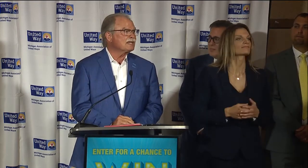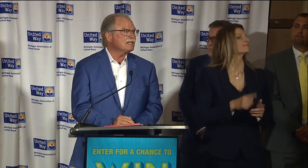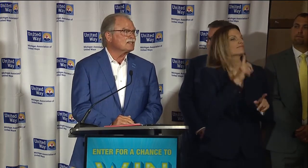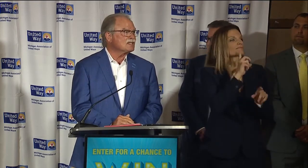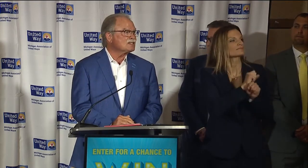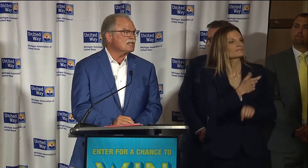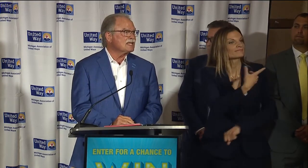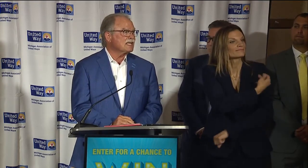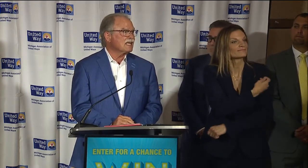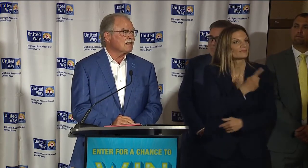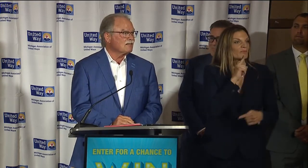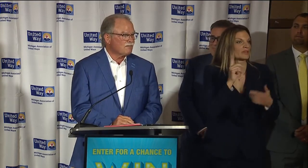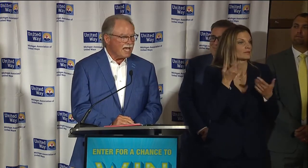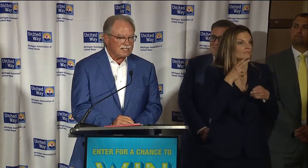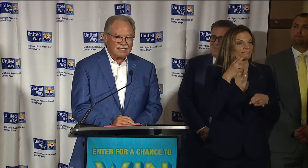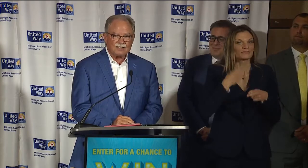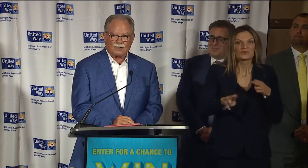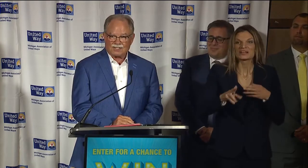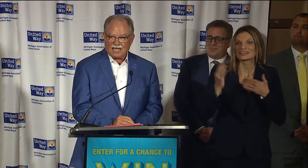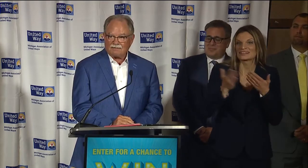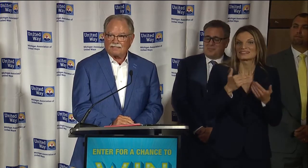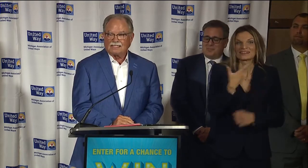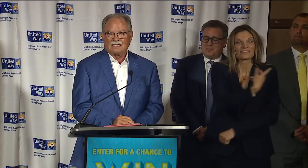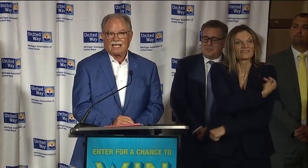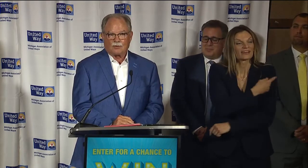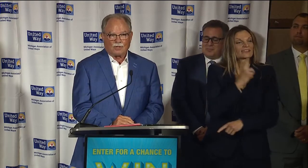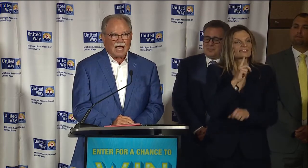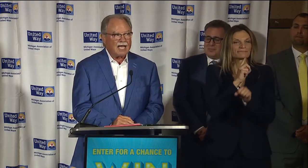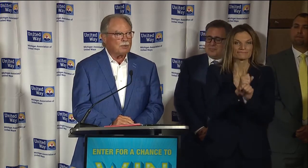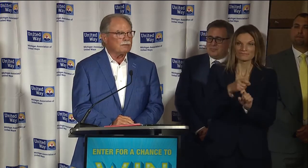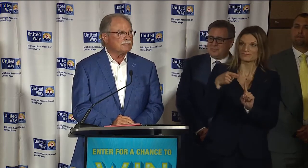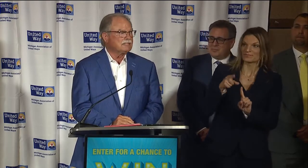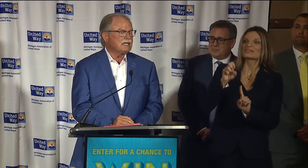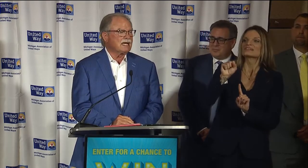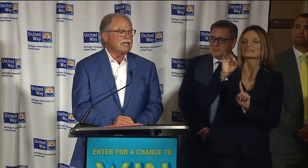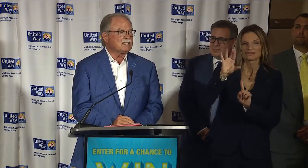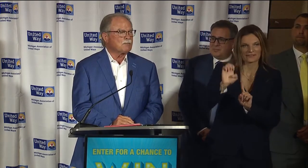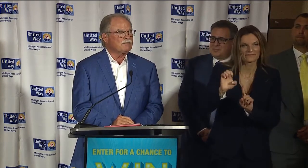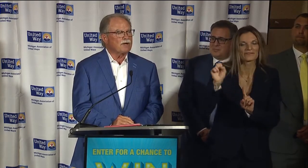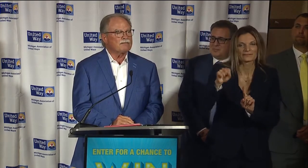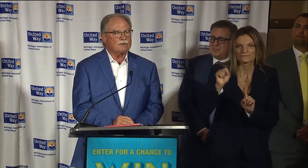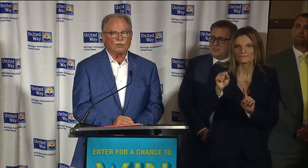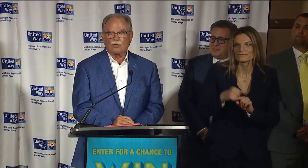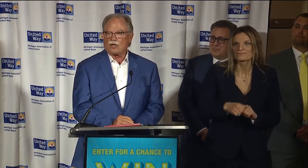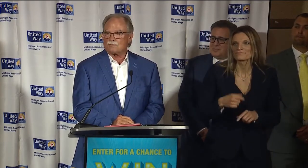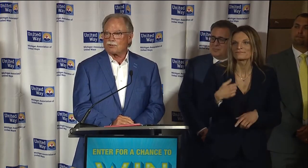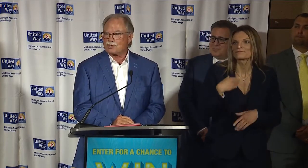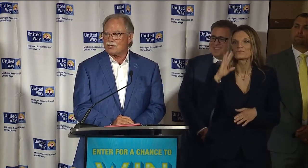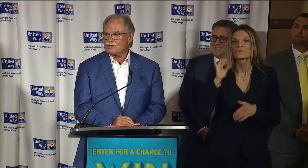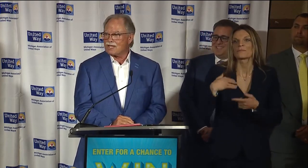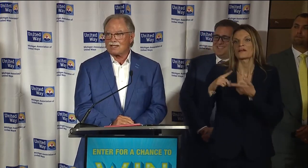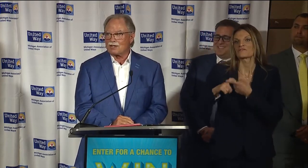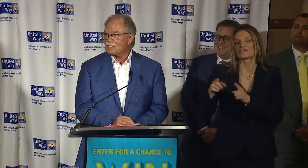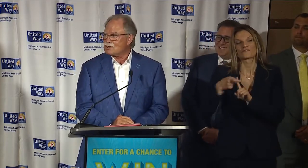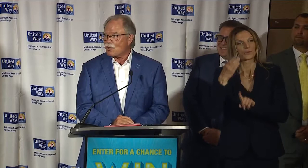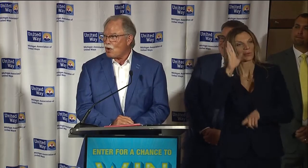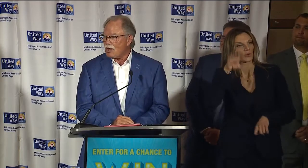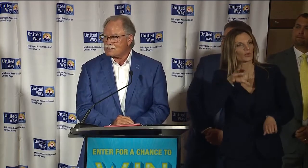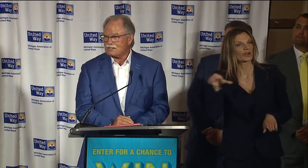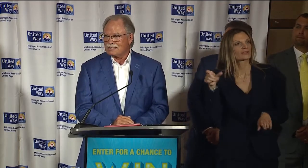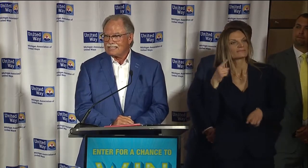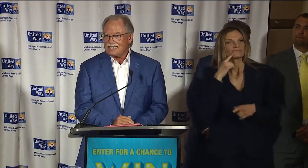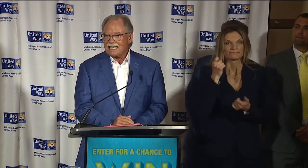it's quick, it's easy, the vaccines are safe and reliable. As my friend from Blue Cross Blue Shield said, there is